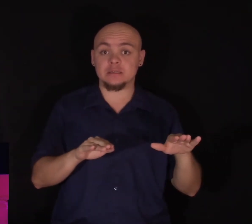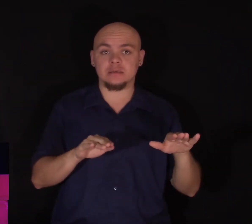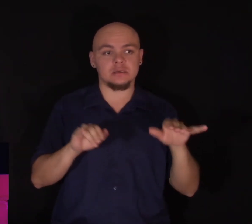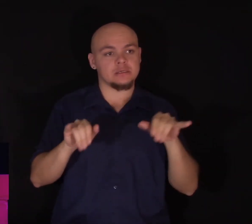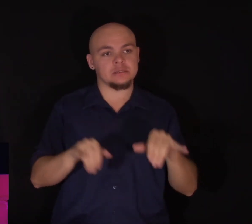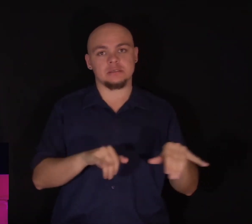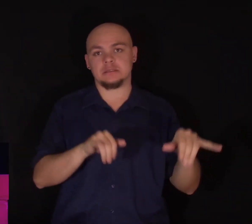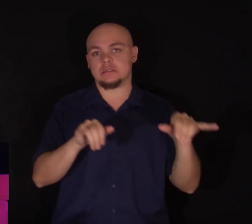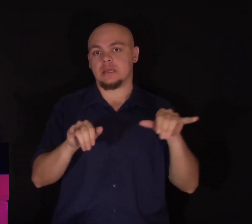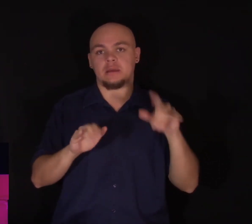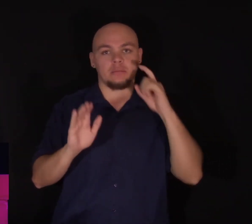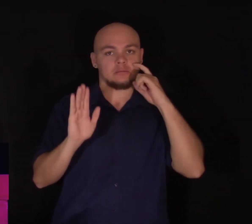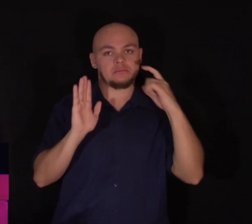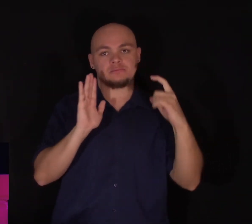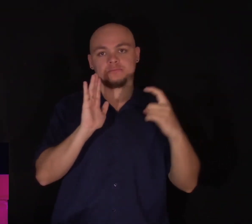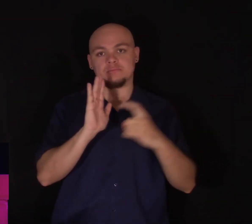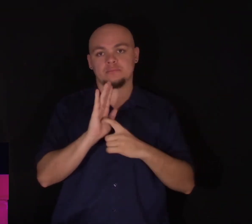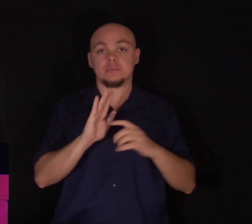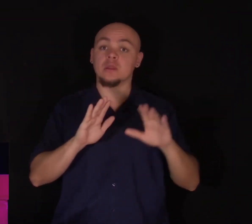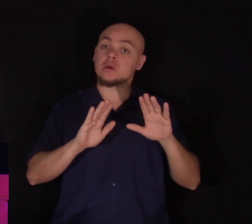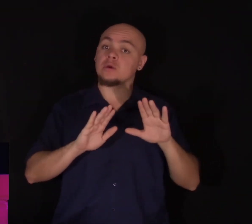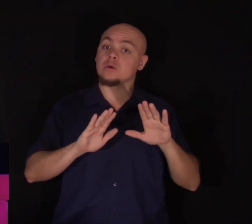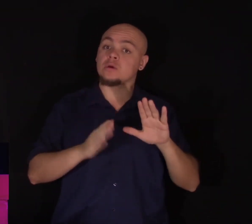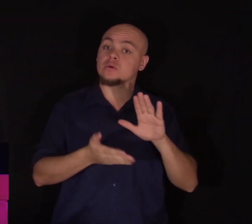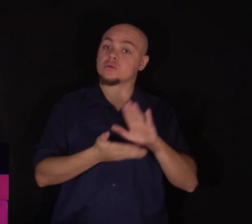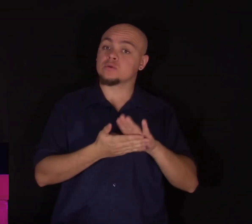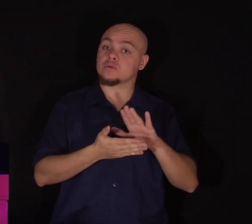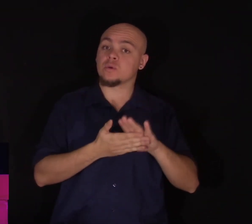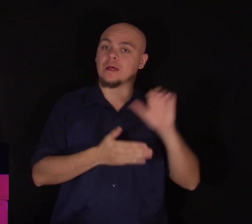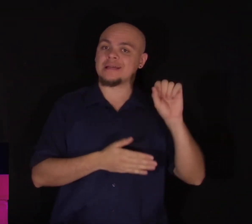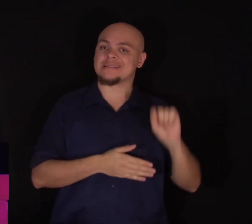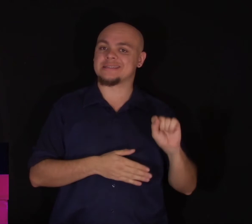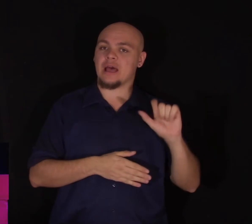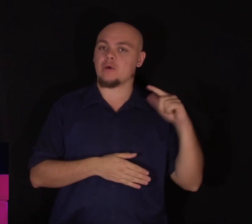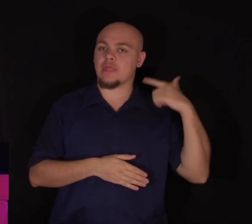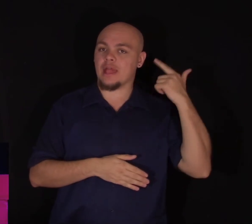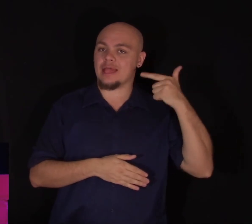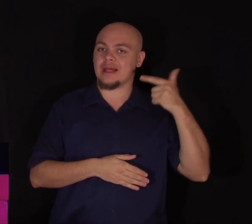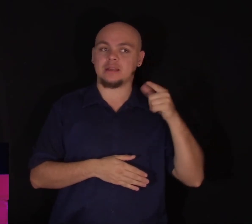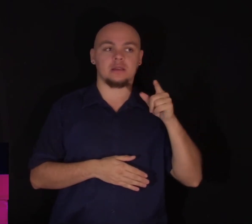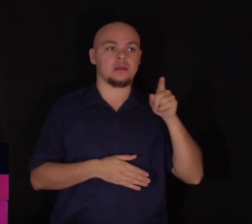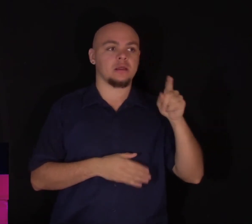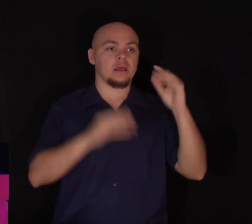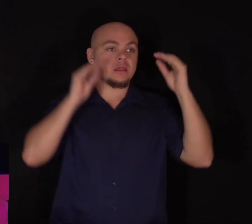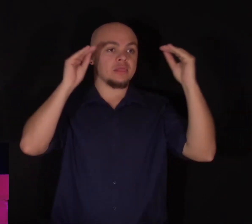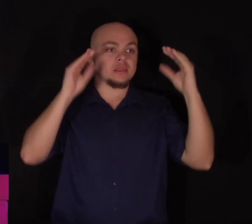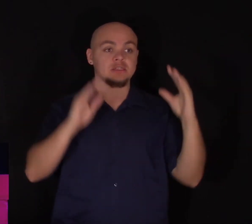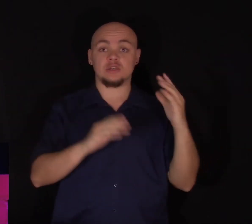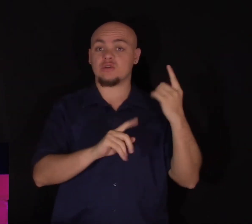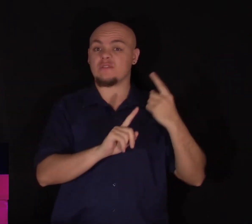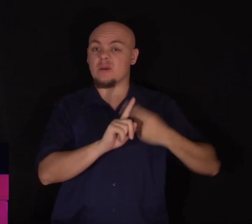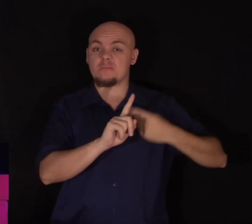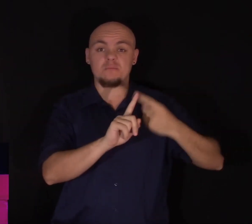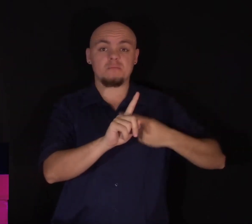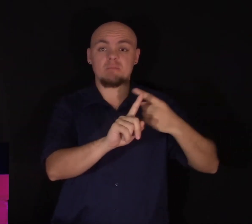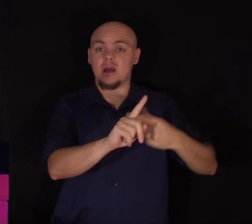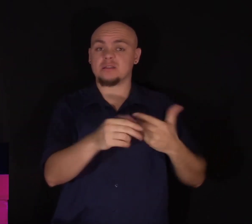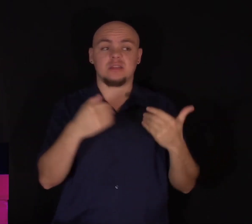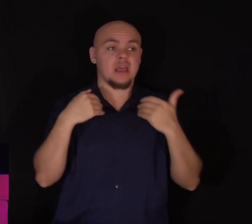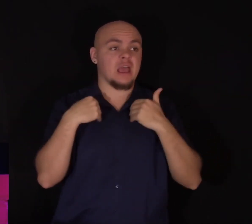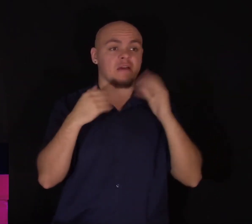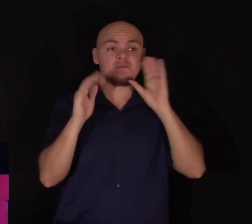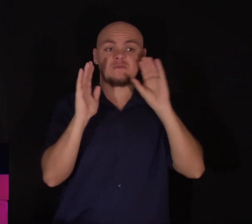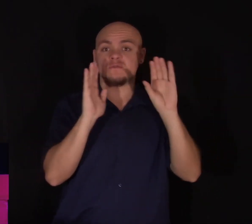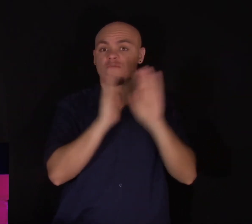place I recognized. A school in South London where the teacher had been upskirting the kids for months. They found thousands of